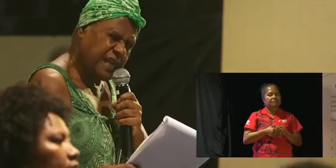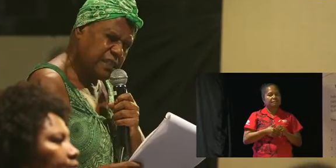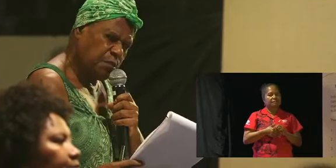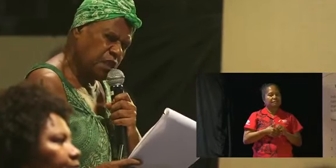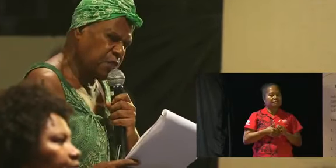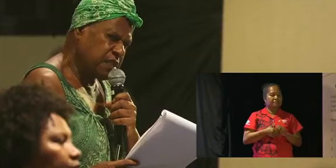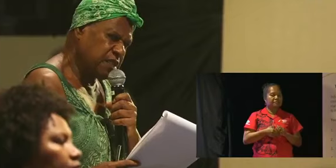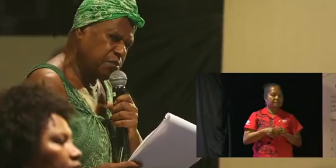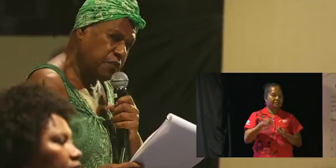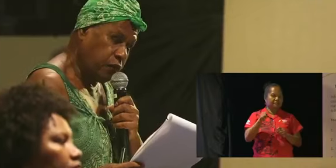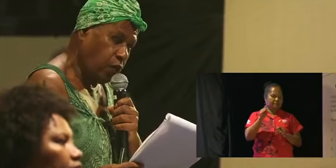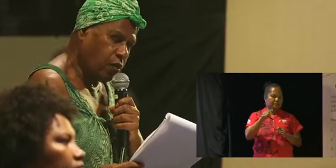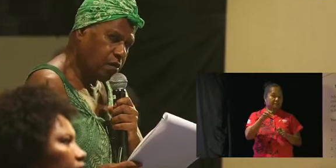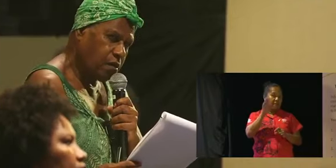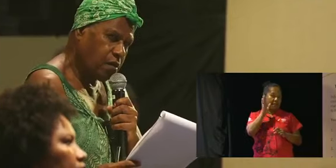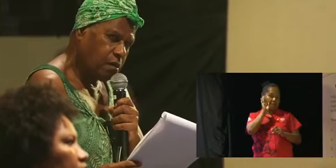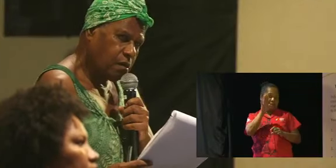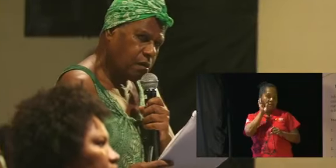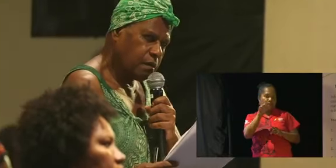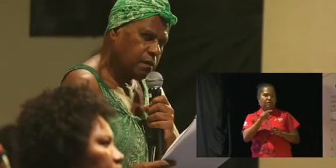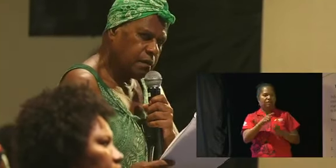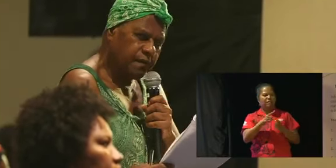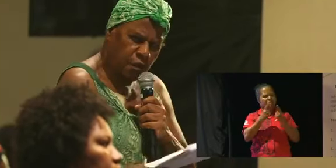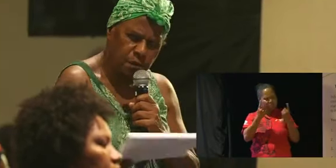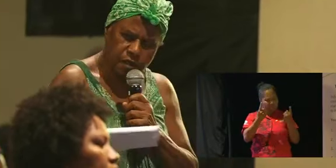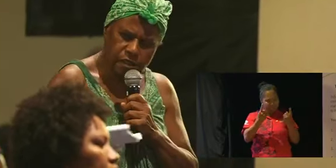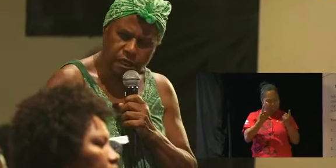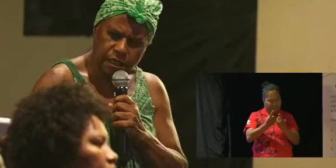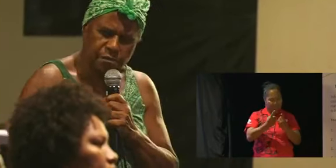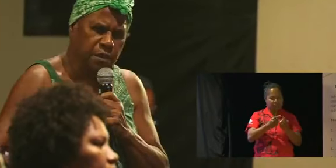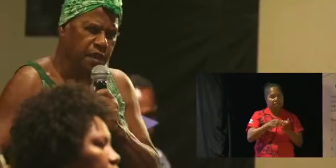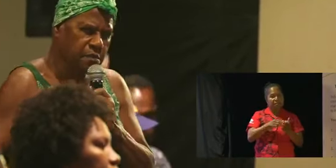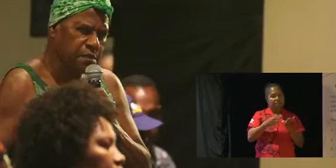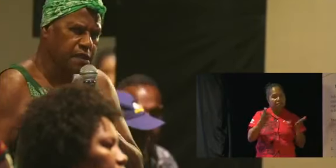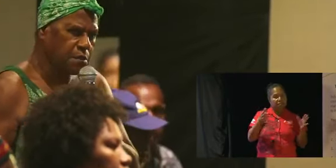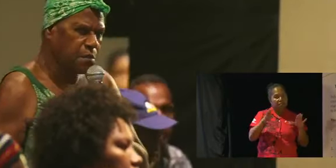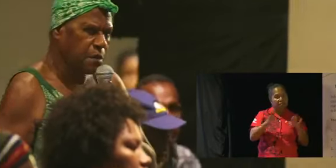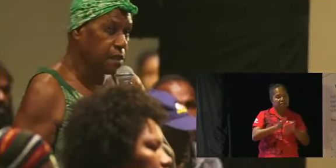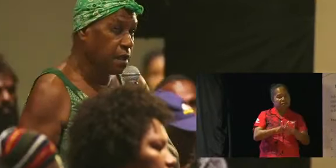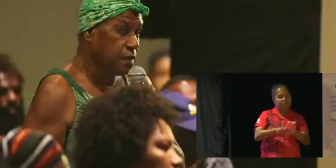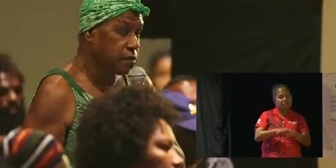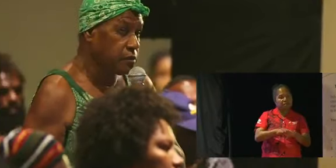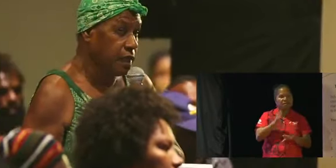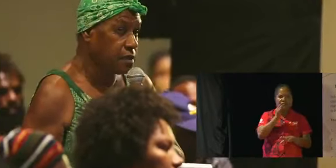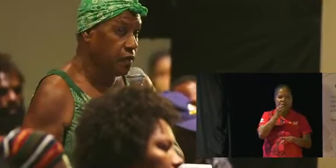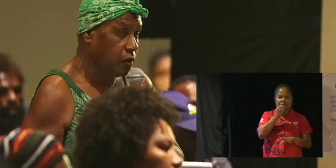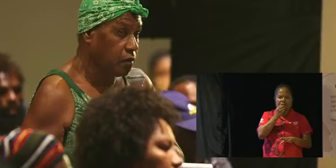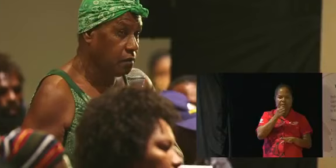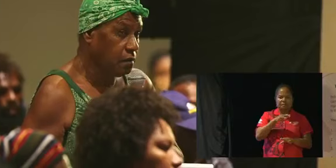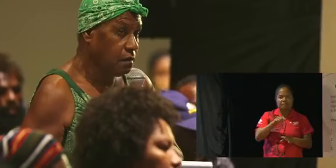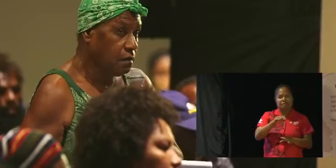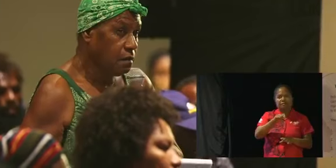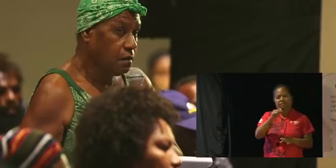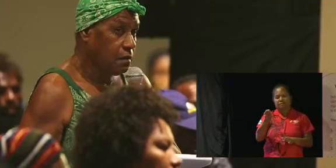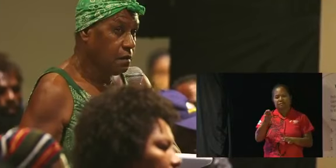Suppose this like something you've been stopped before. Now me plus the liling man me plus stop finish the next